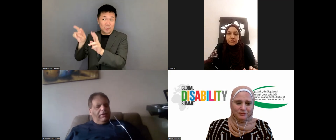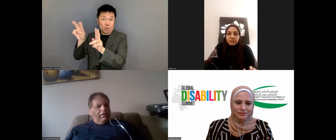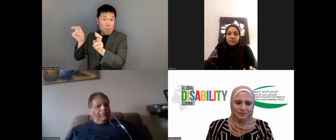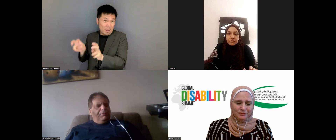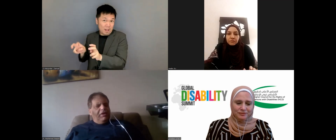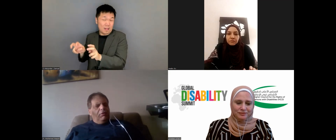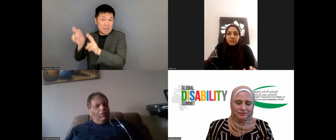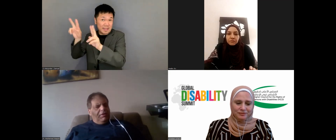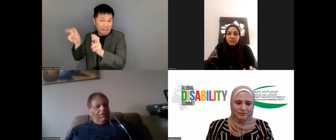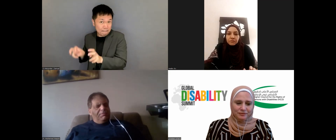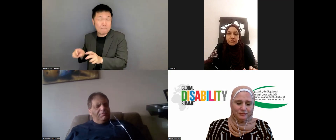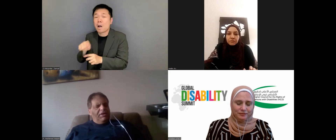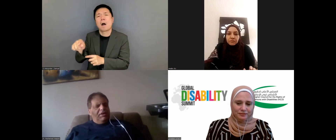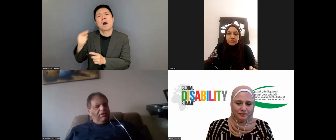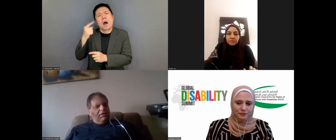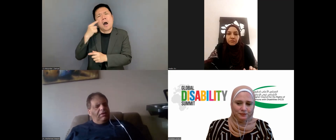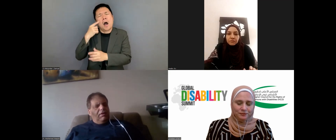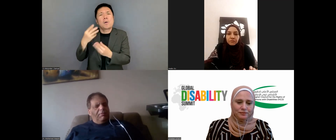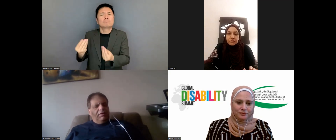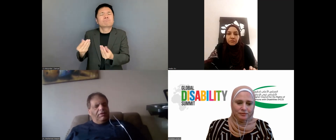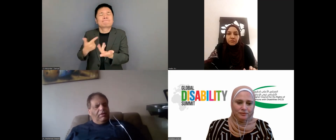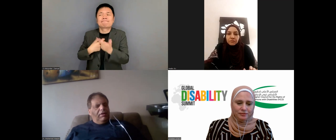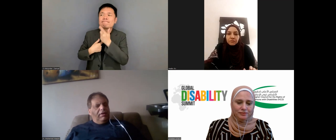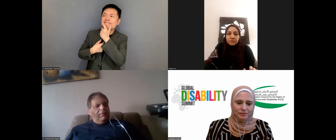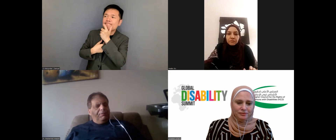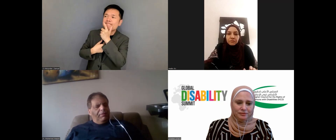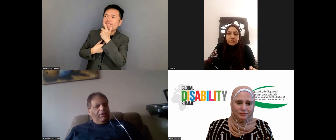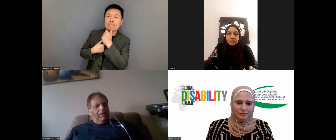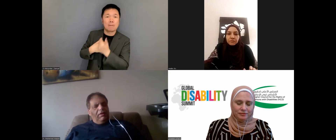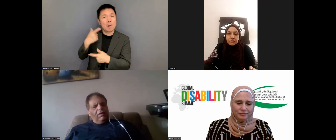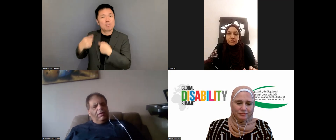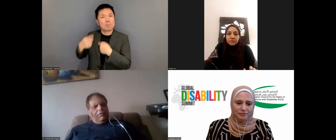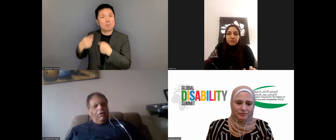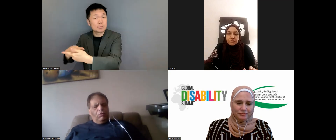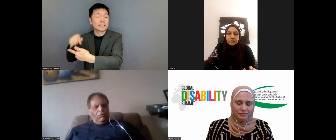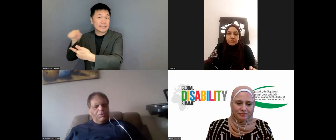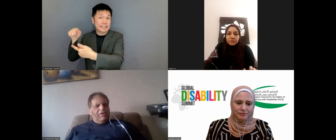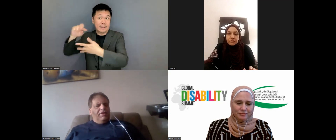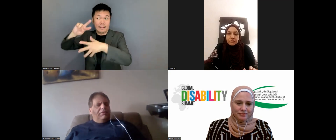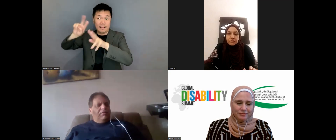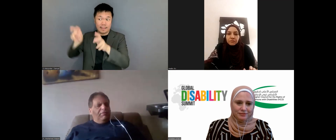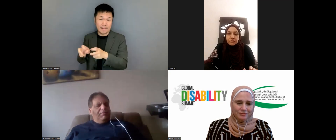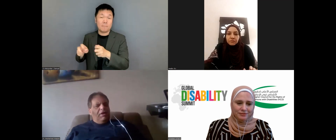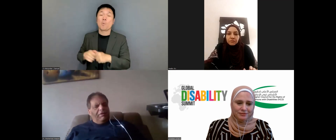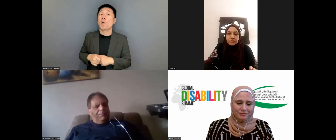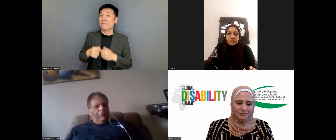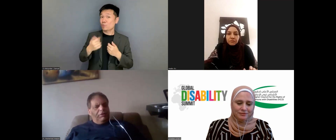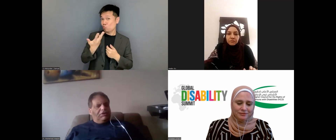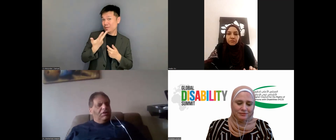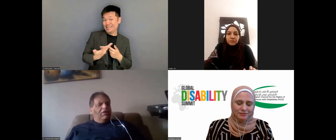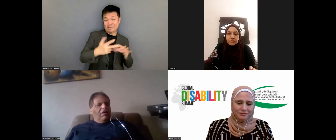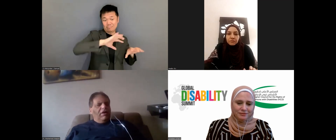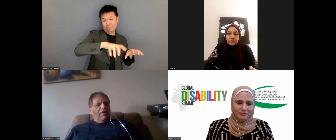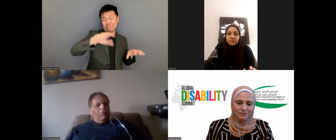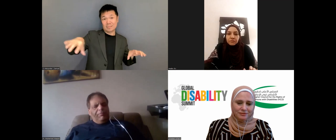are dealing with the themes in among the three co-hosts, and maybe other